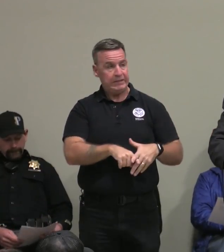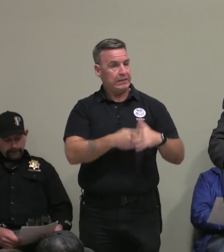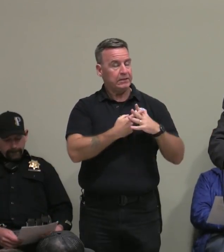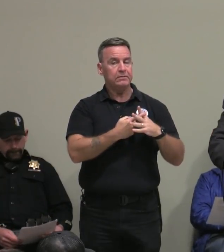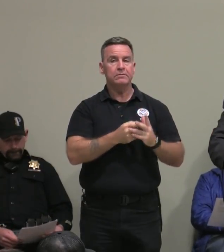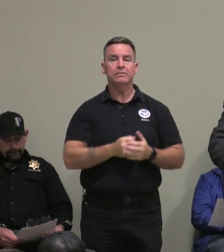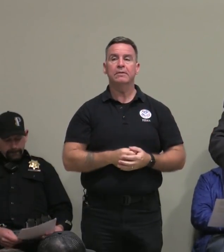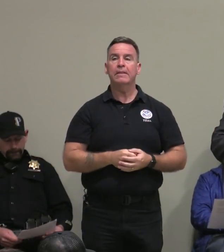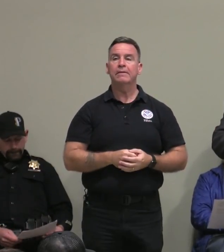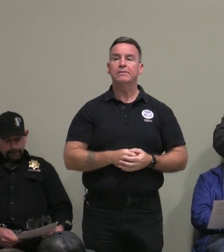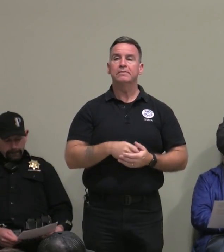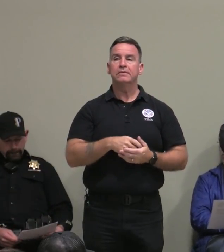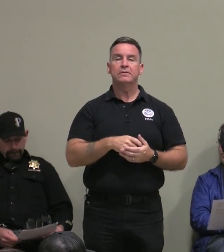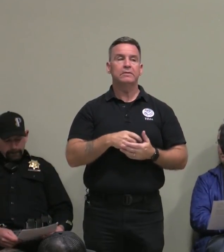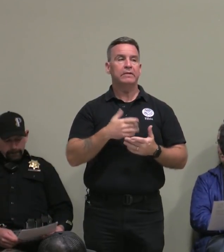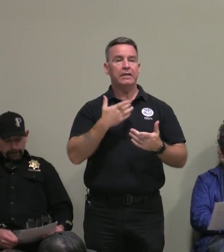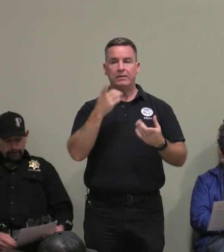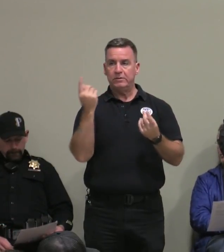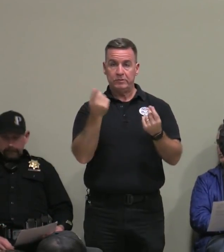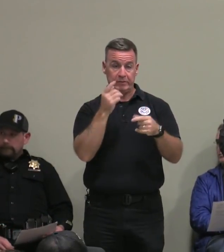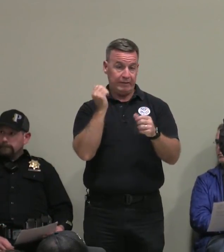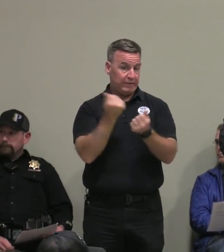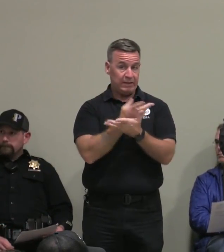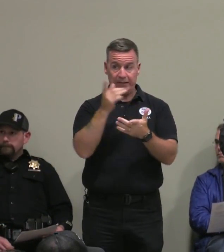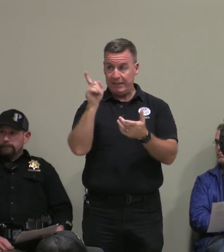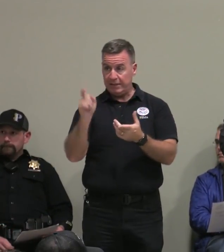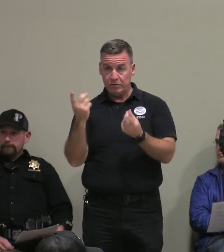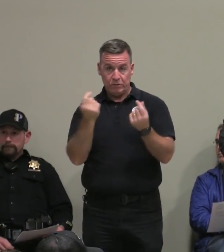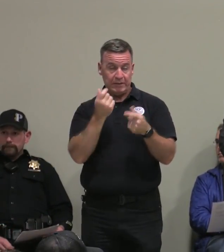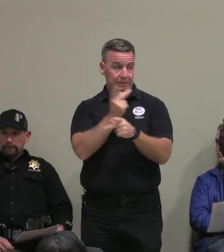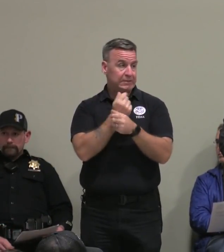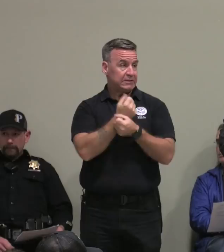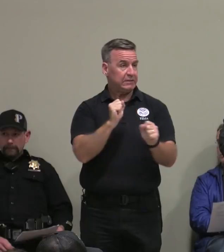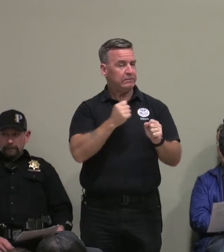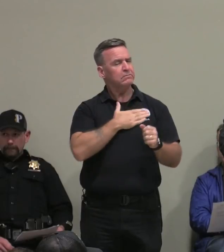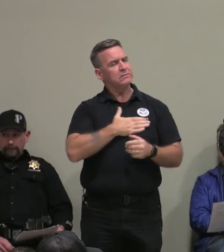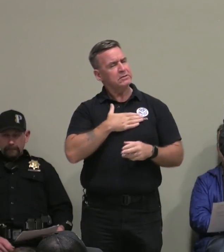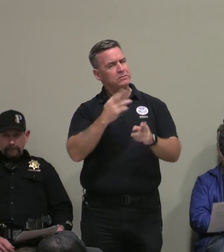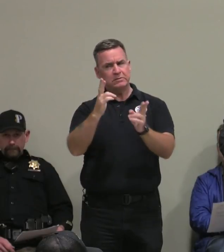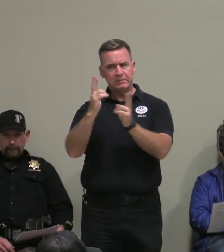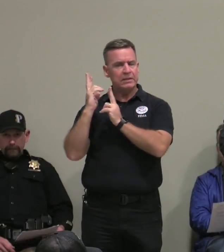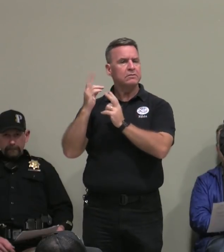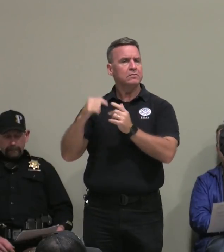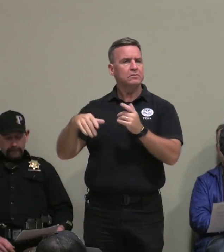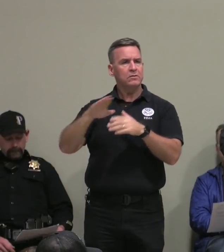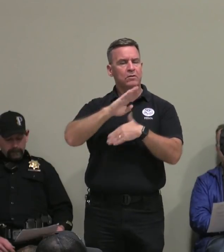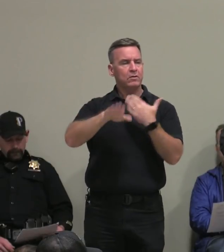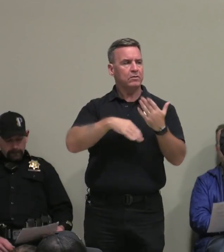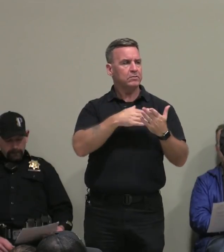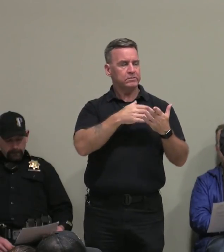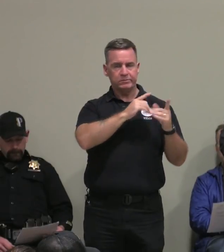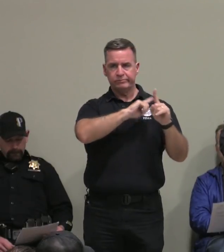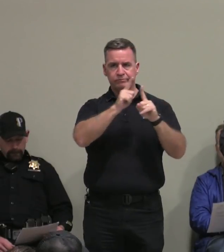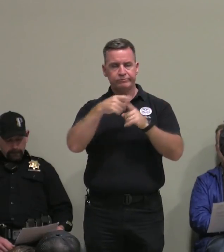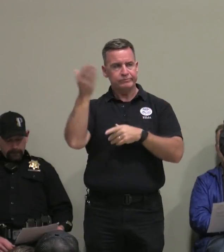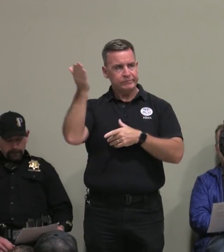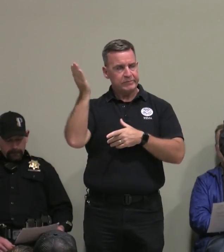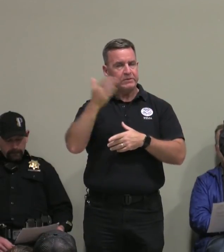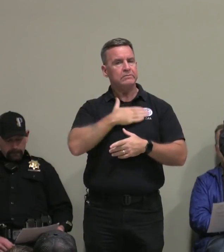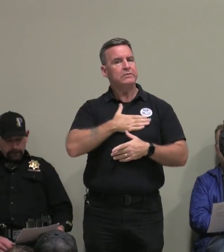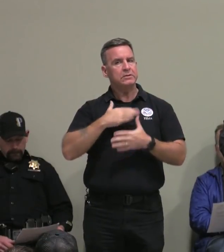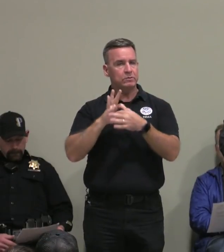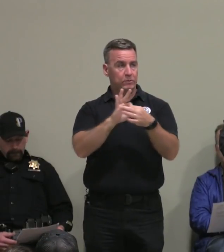They've had to do what they had to do to keep us safe. Please be respectful to all the updates as they're given to you. Please